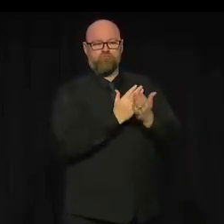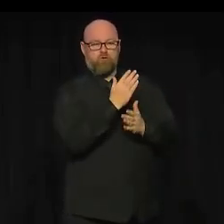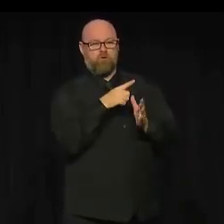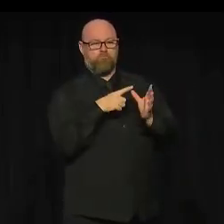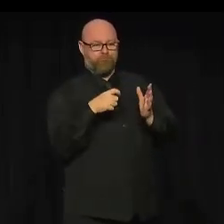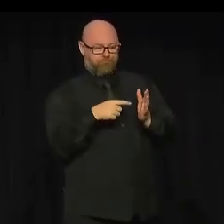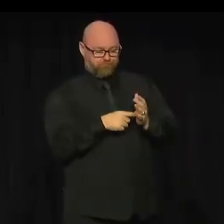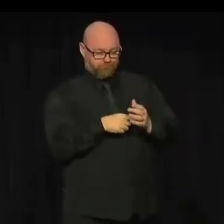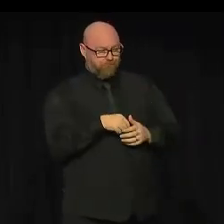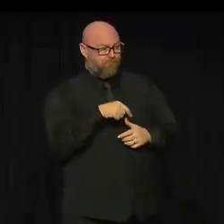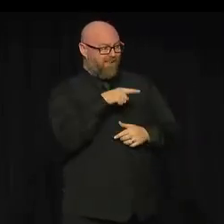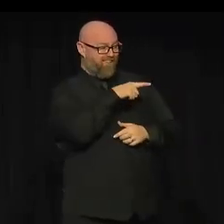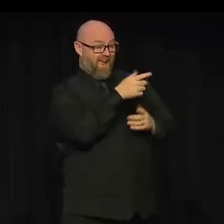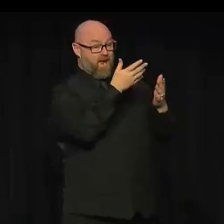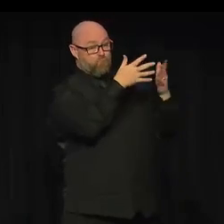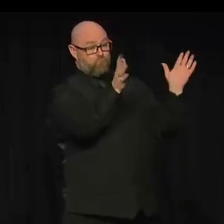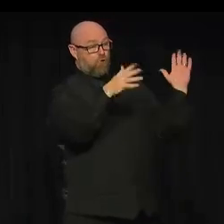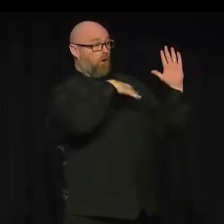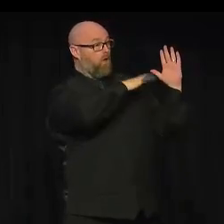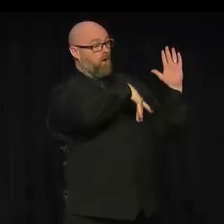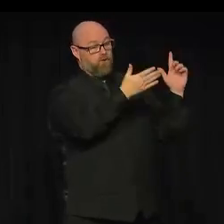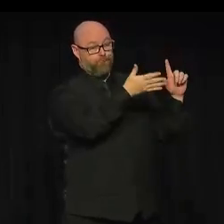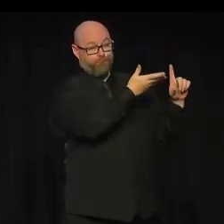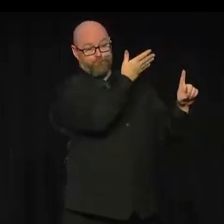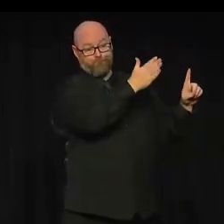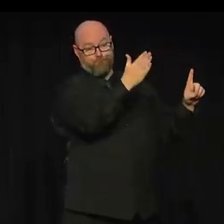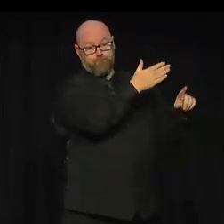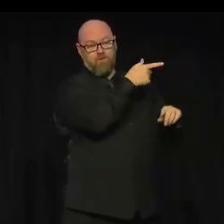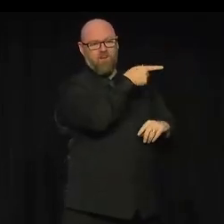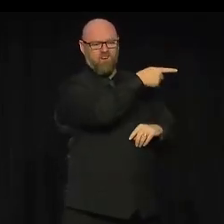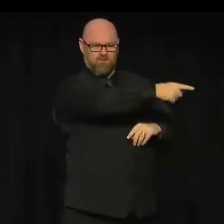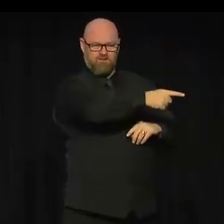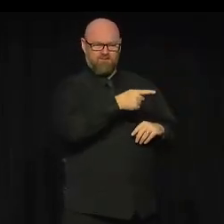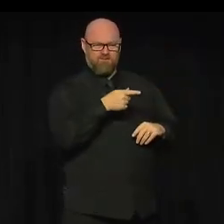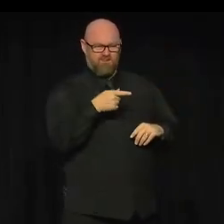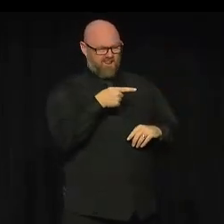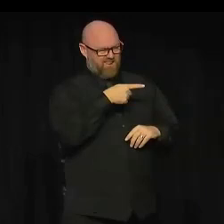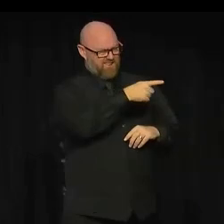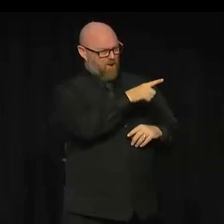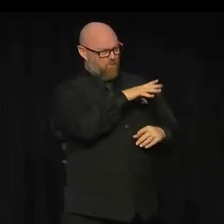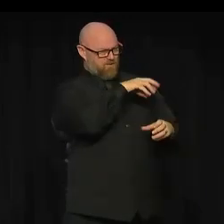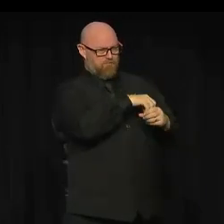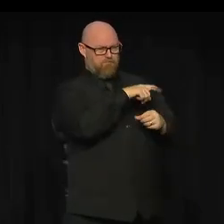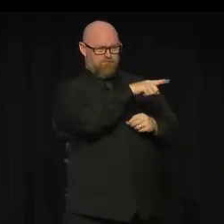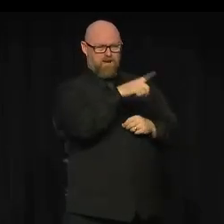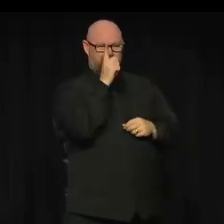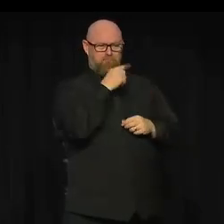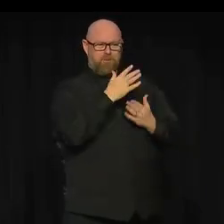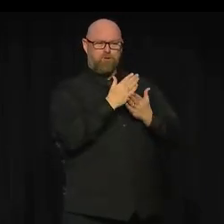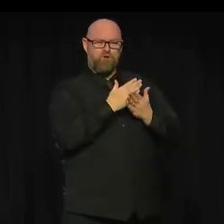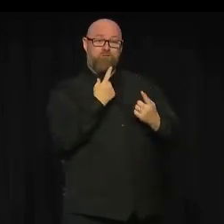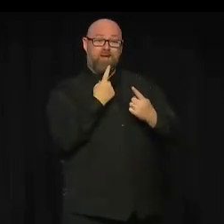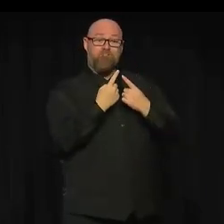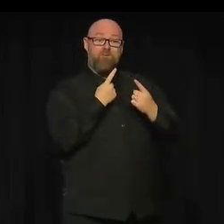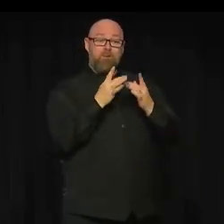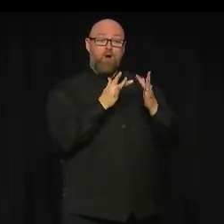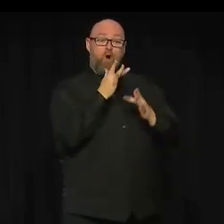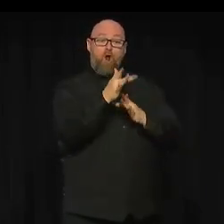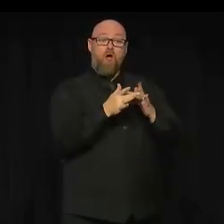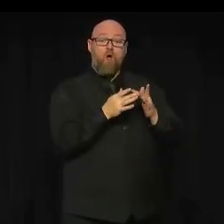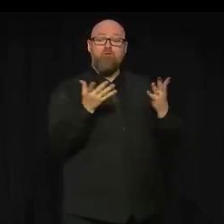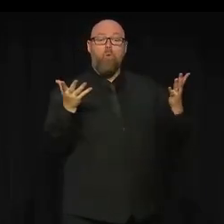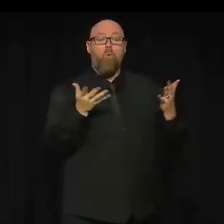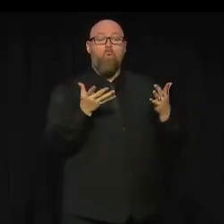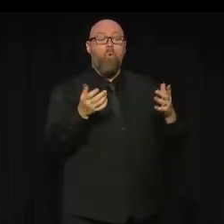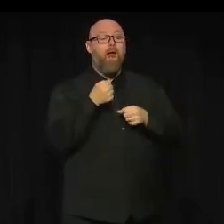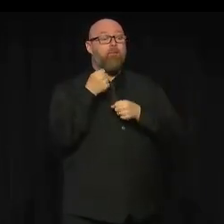was that it captured, as we argued, people sharing information online about where the protests would take place. You were